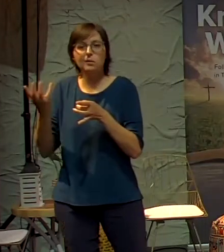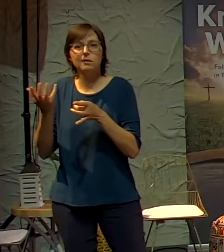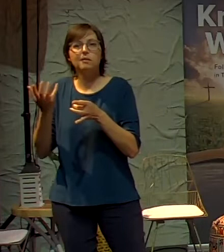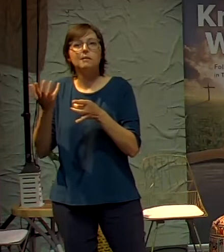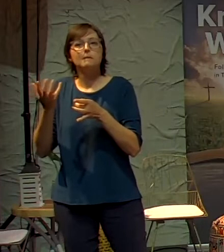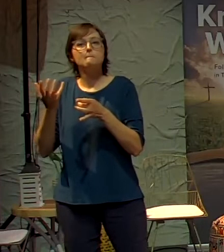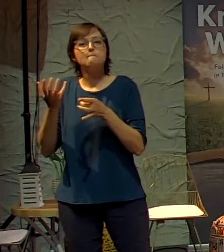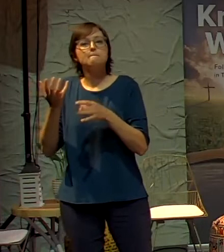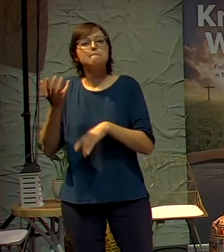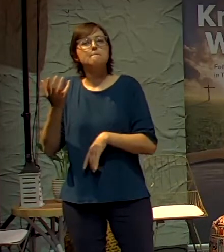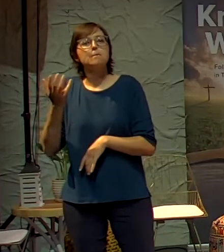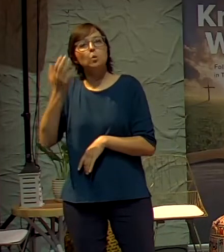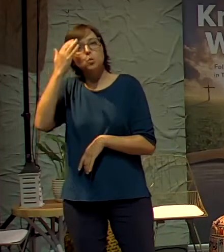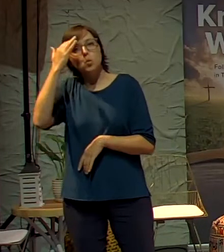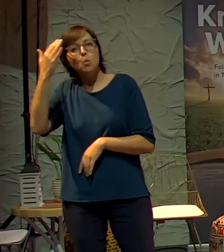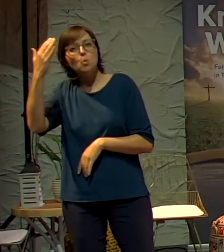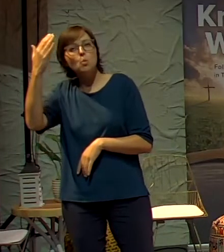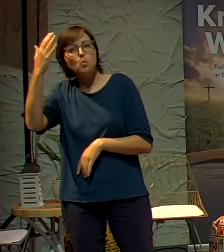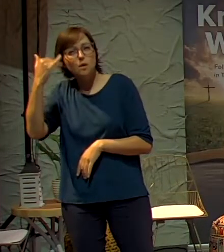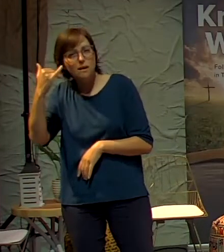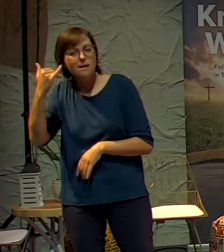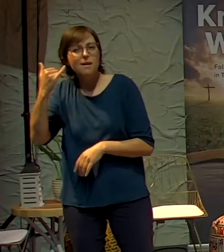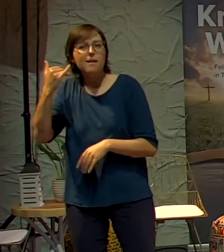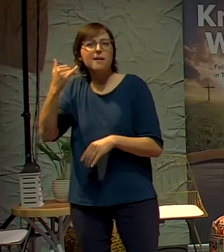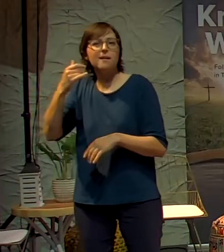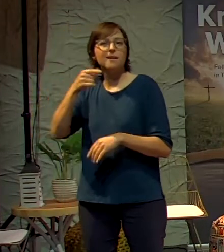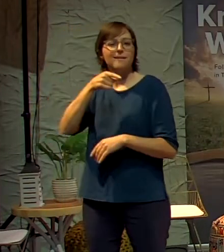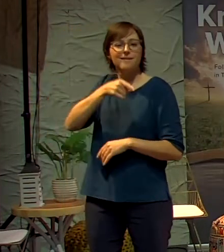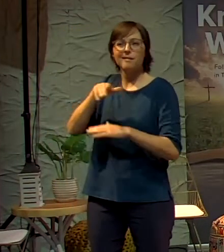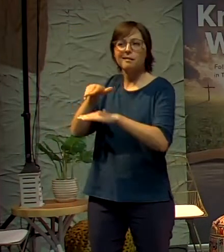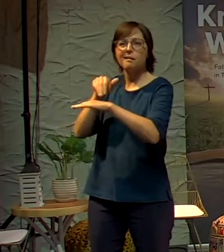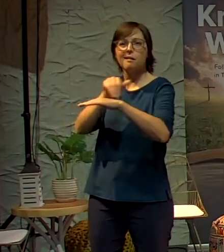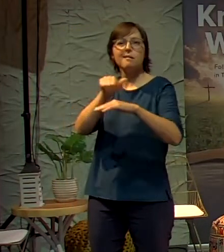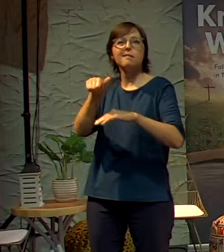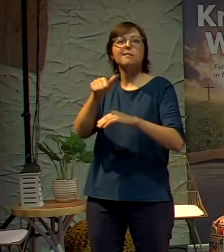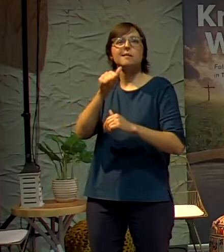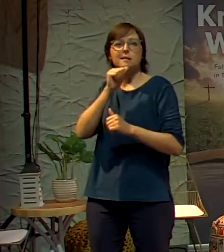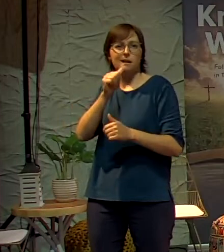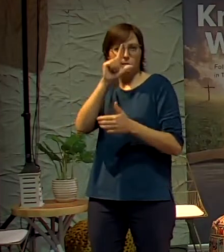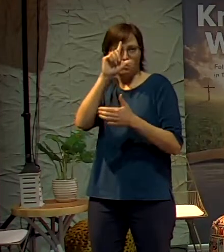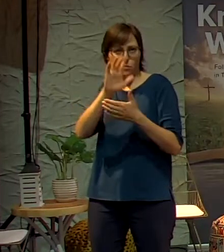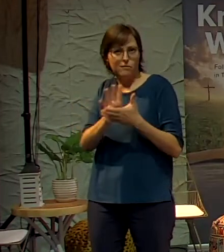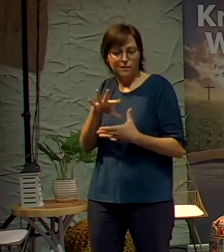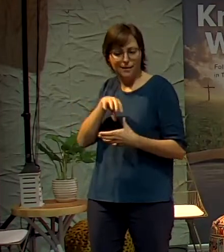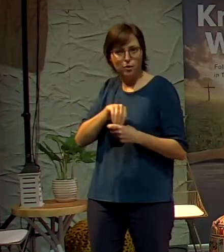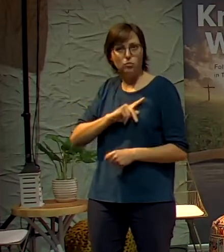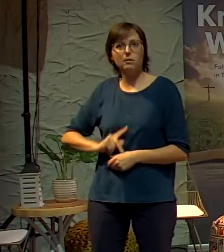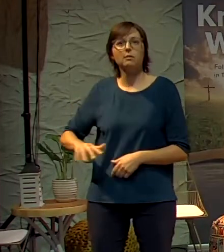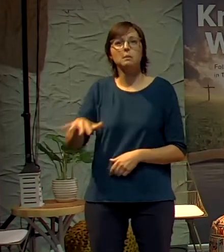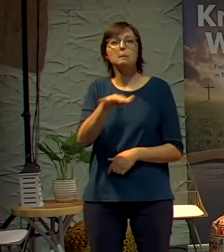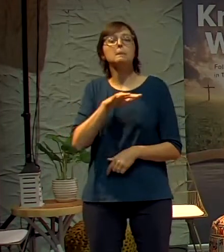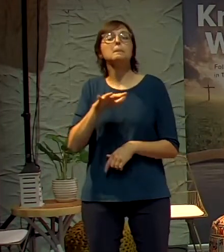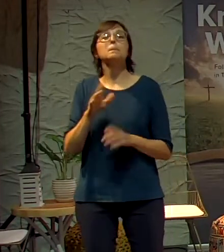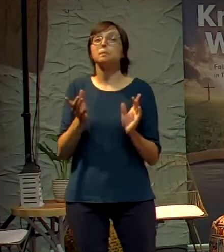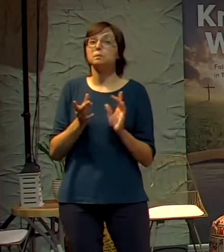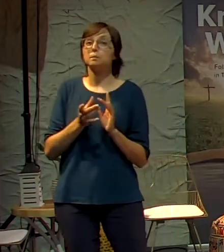know why he brings outsiders into the kingdom. There's a story in Matthew 9, and of course the context is